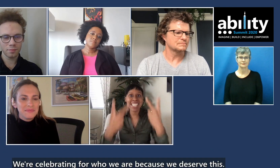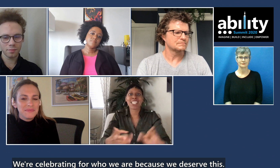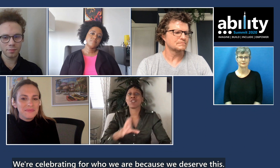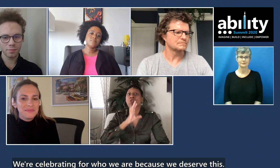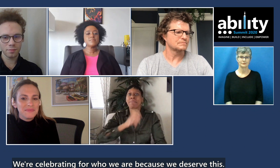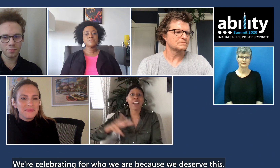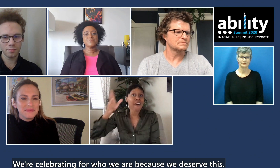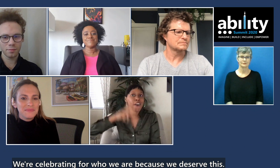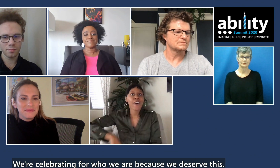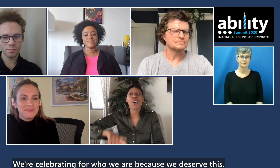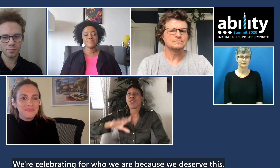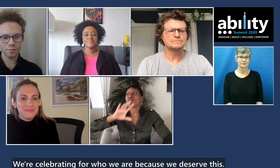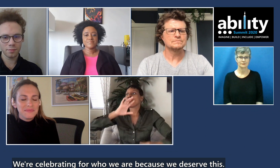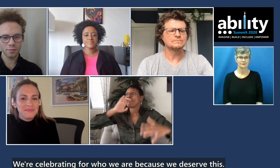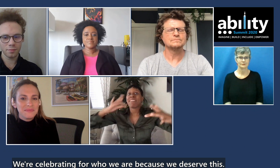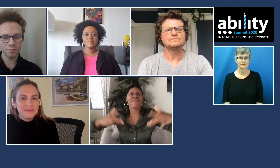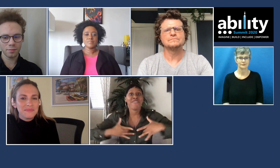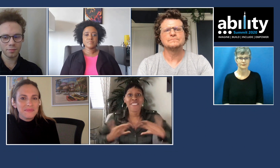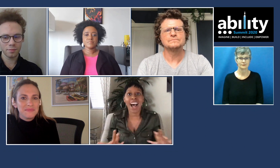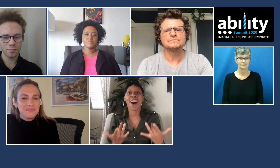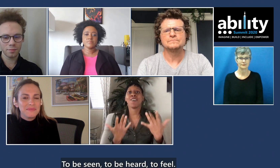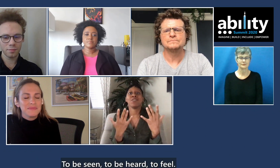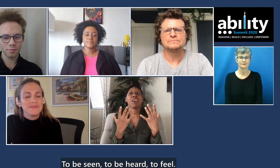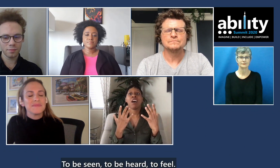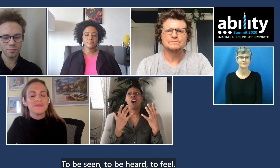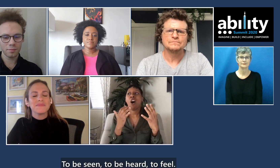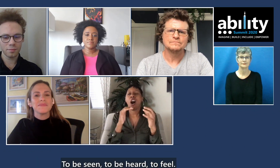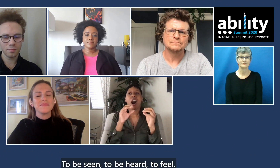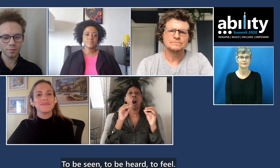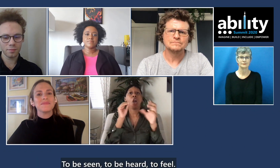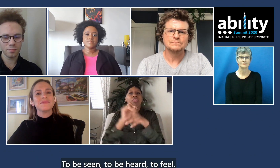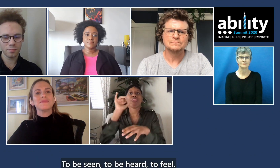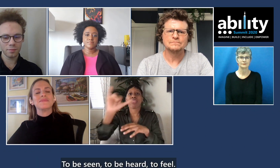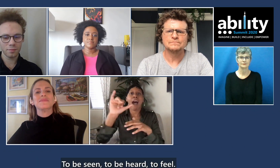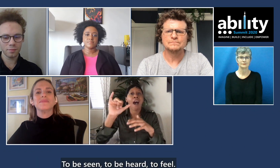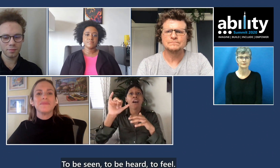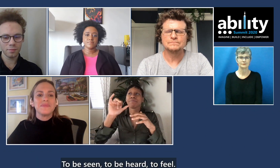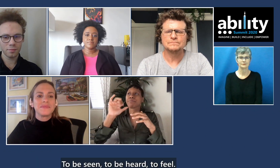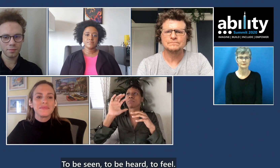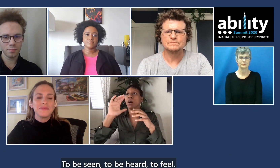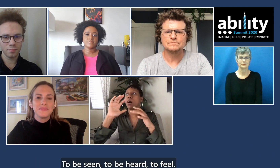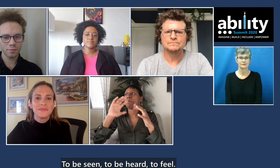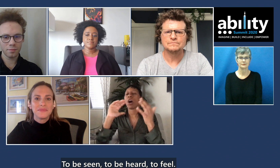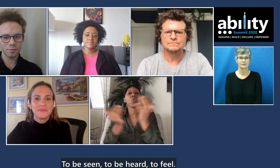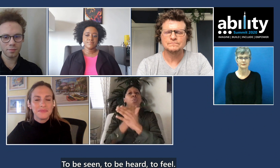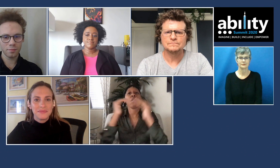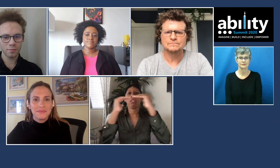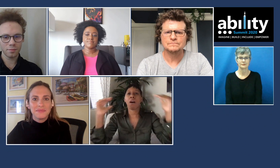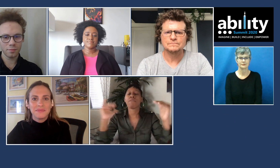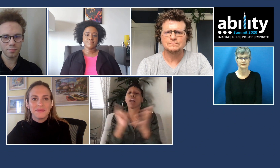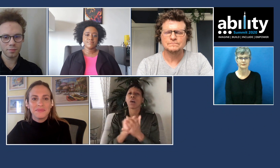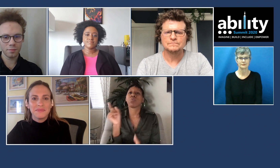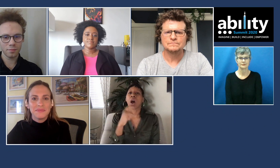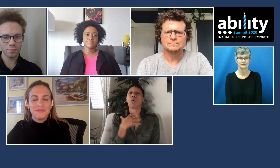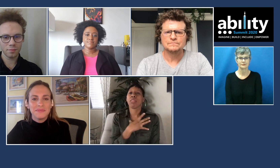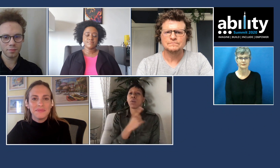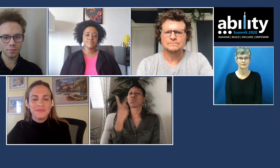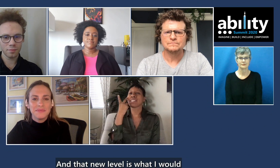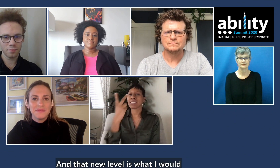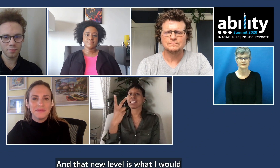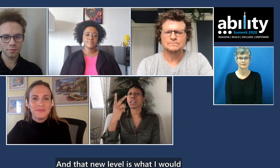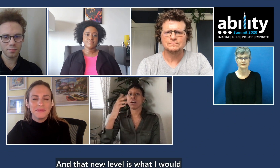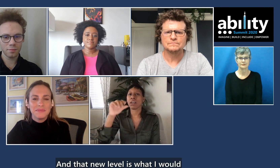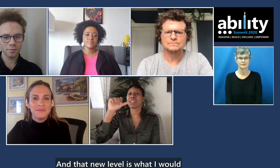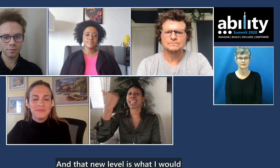this, to be seen, to be heard, to feel. And that